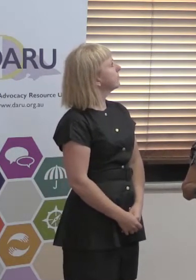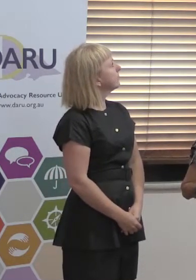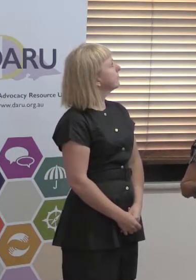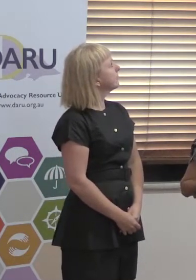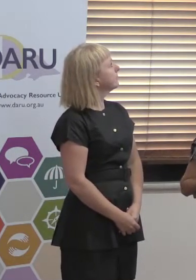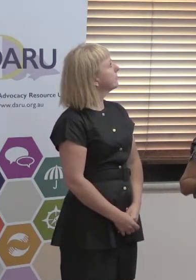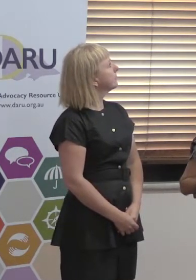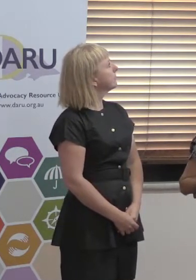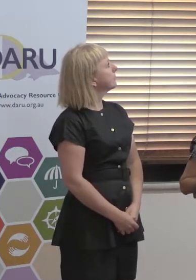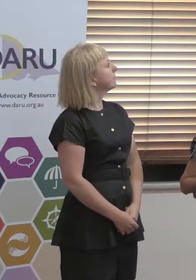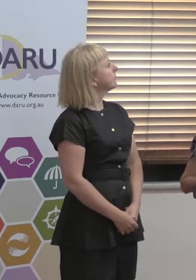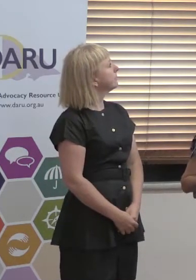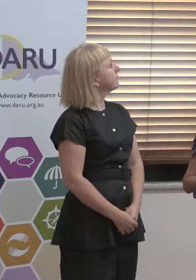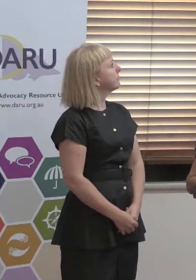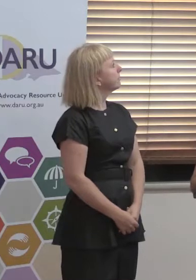breakdown of